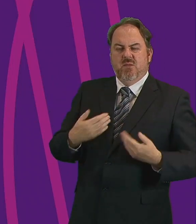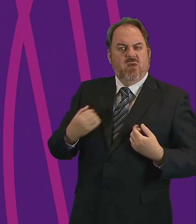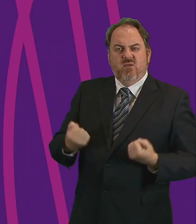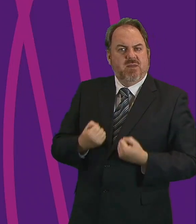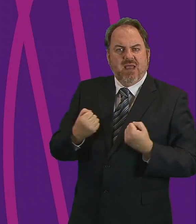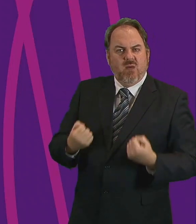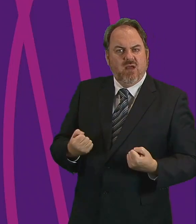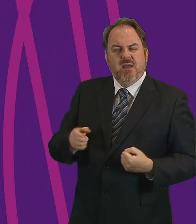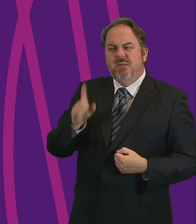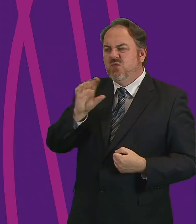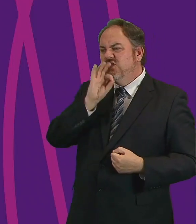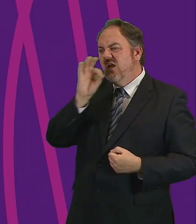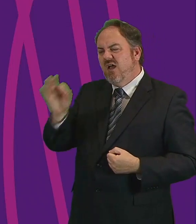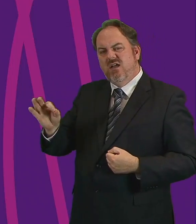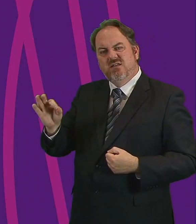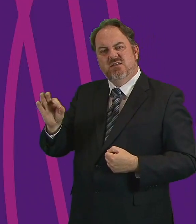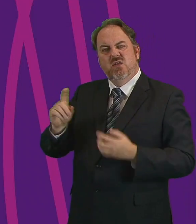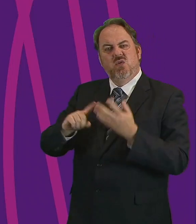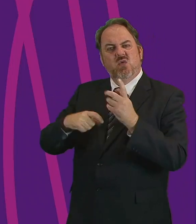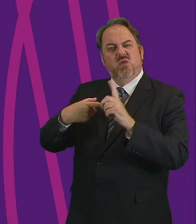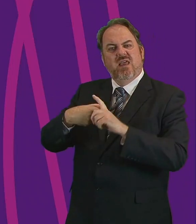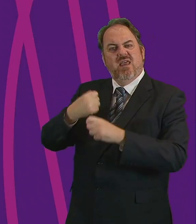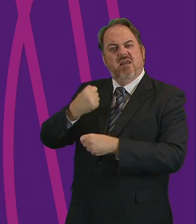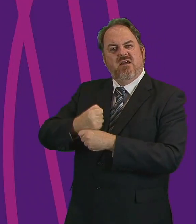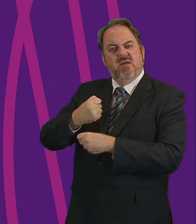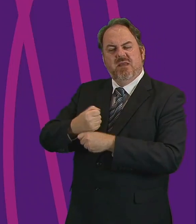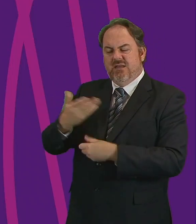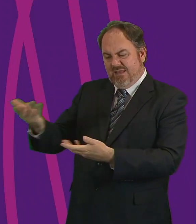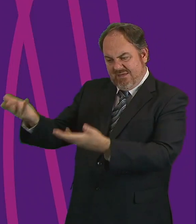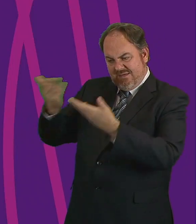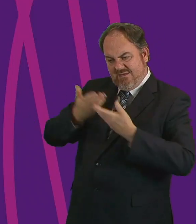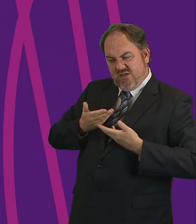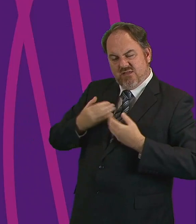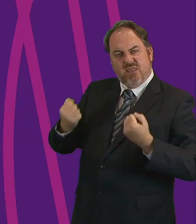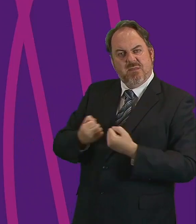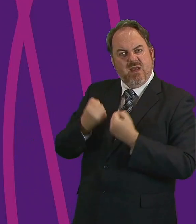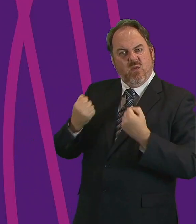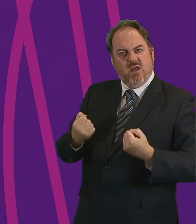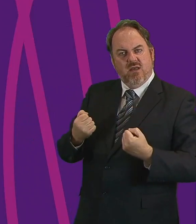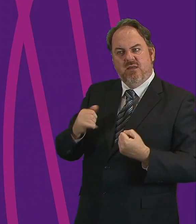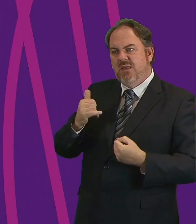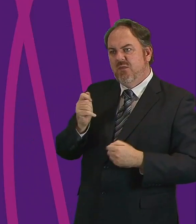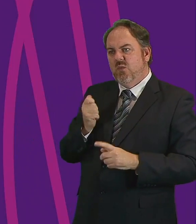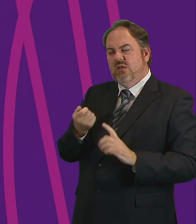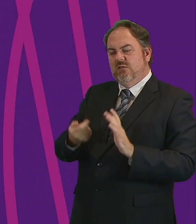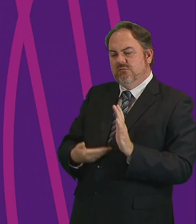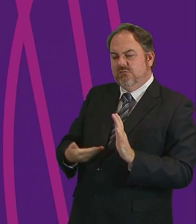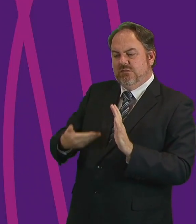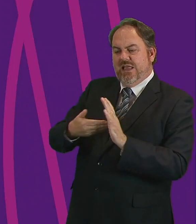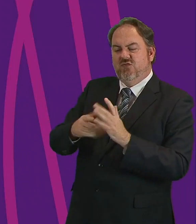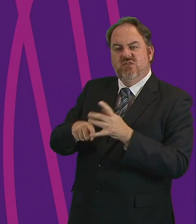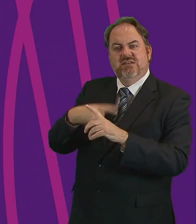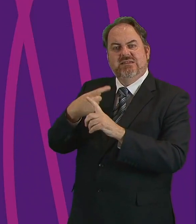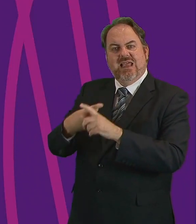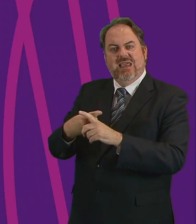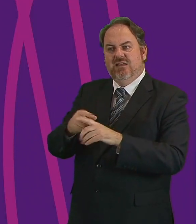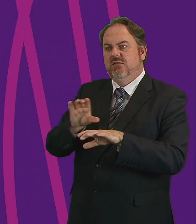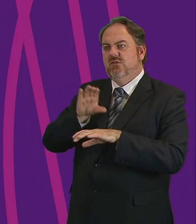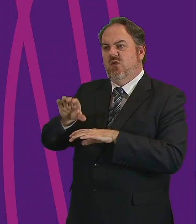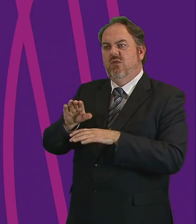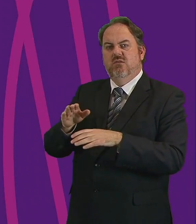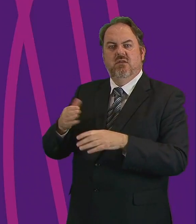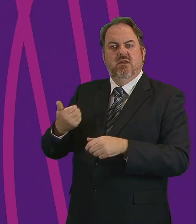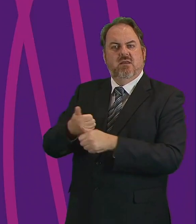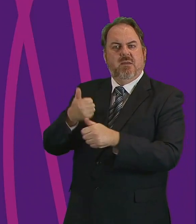encourage those at Westminster to do so. Yes, this may end up being a painful process for some and